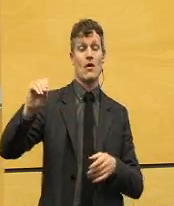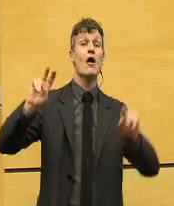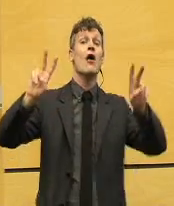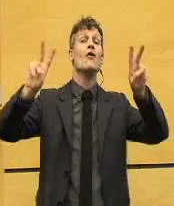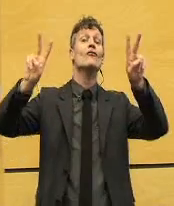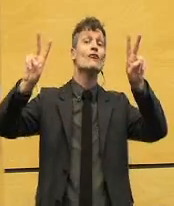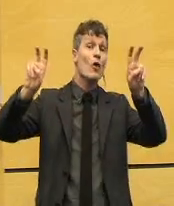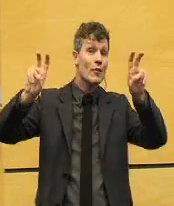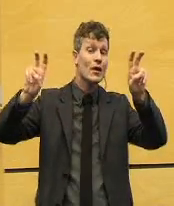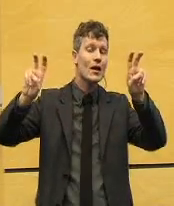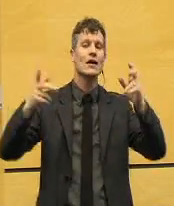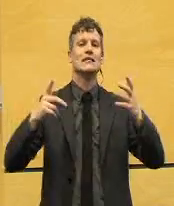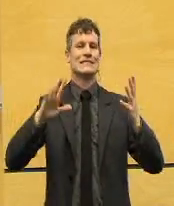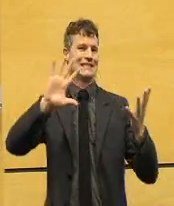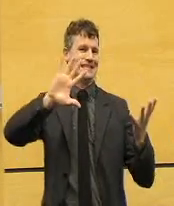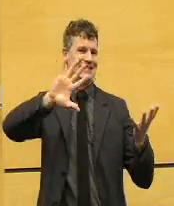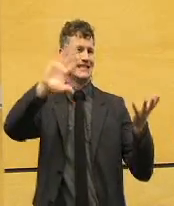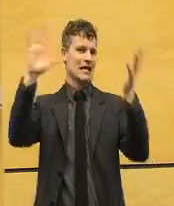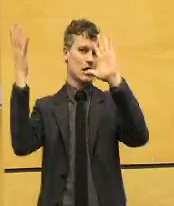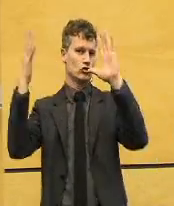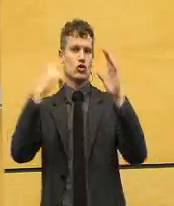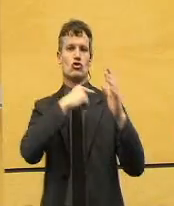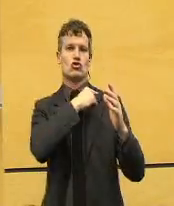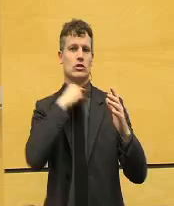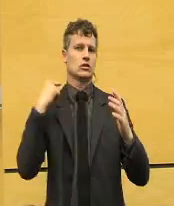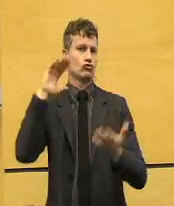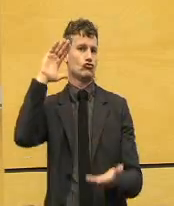policies? Thank you.